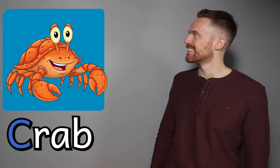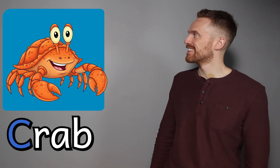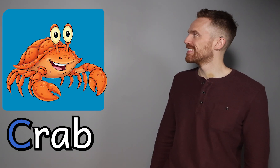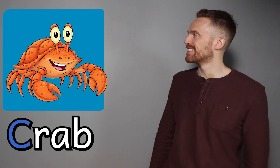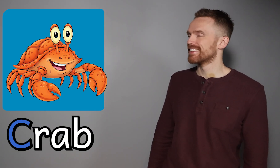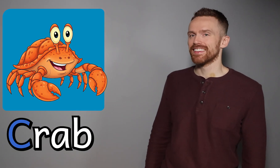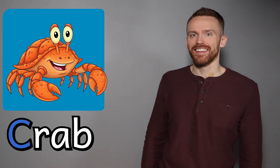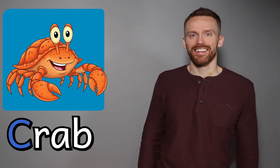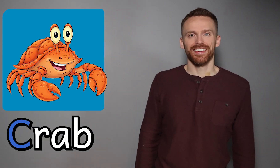Crab.